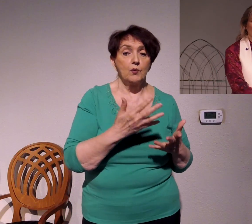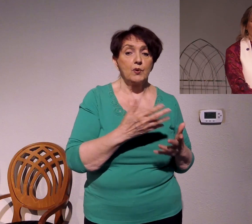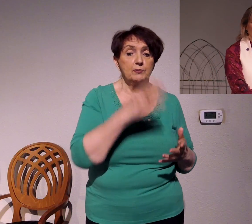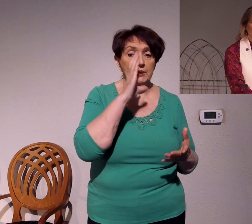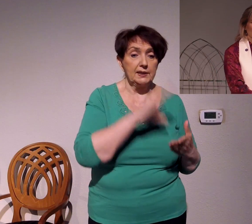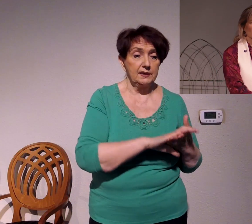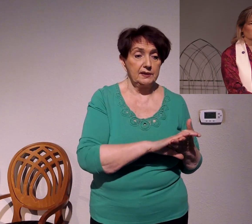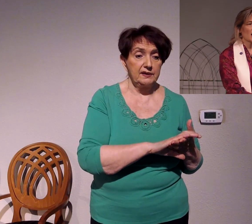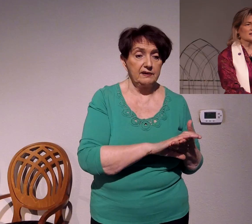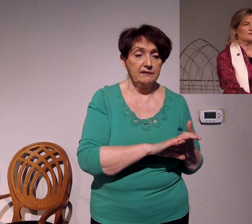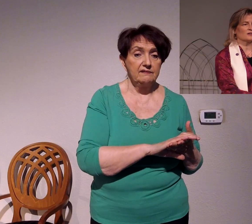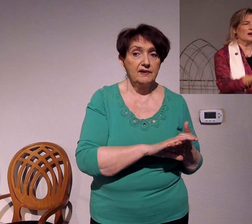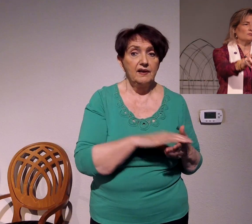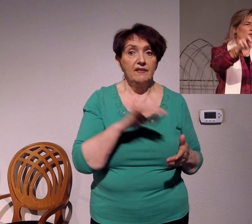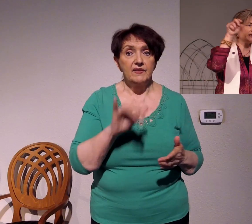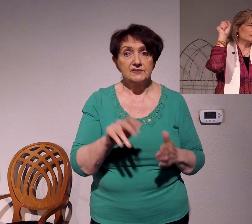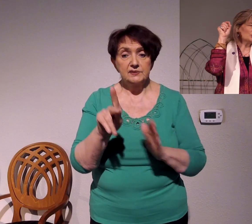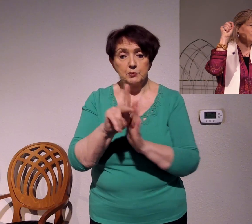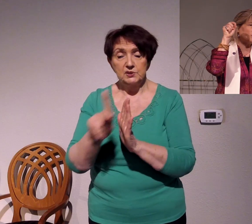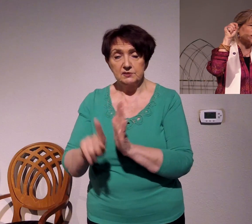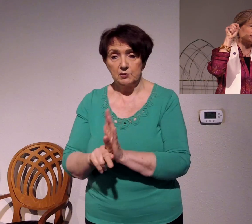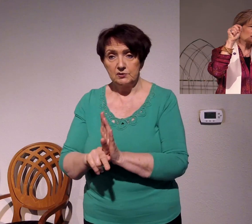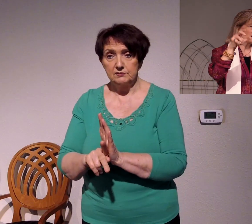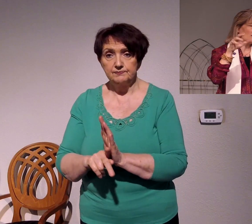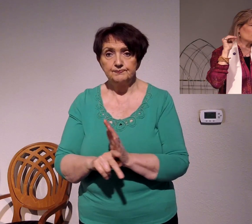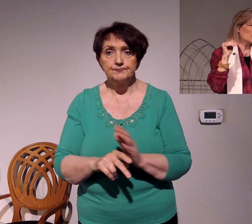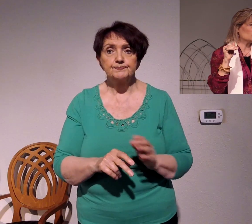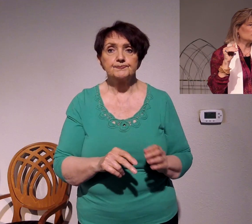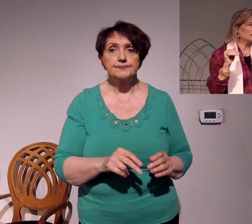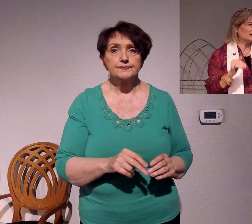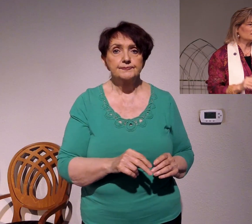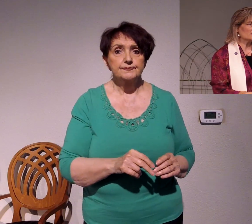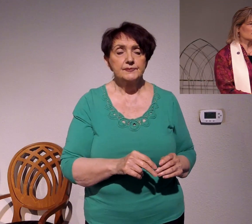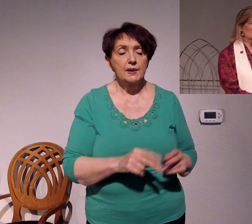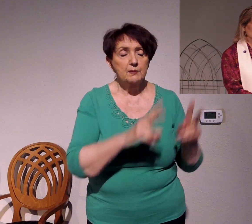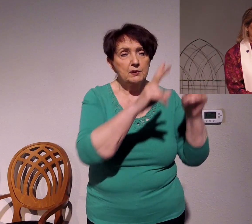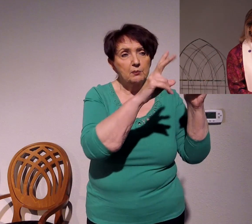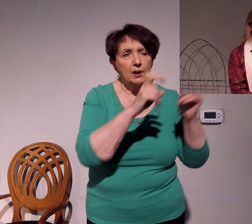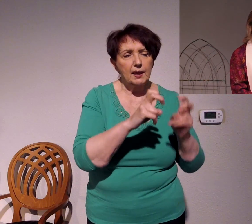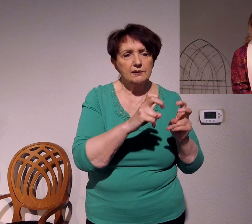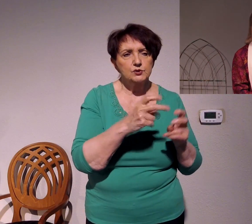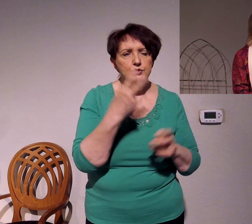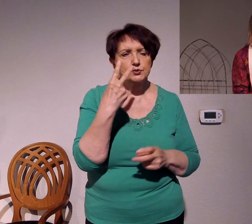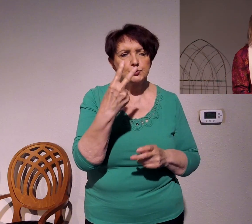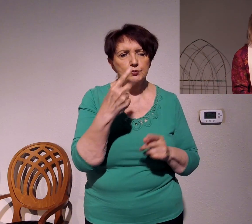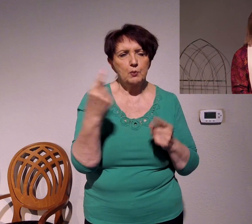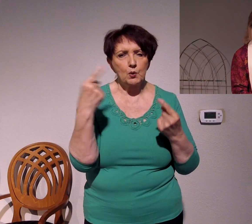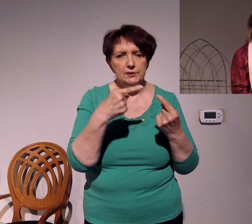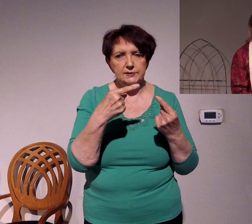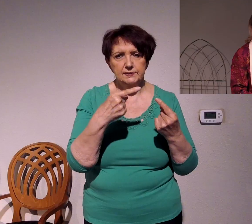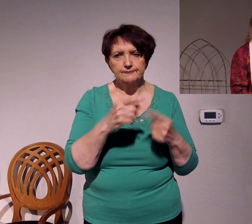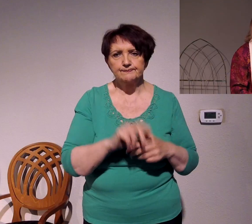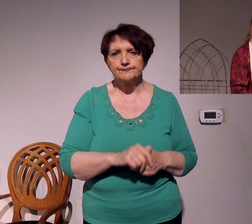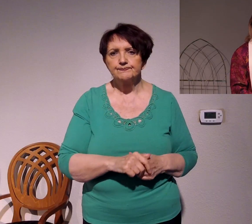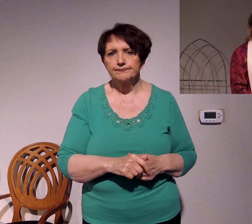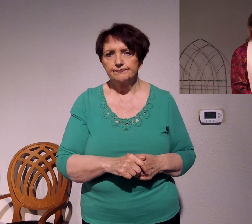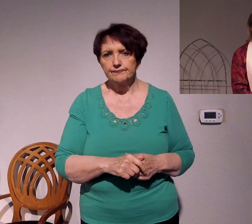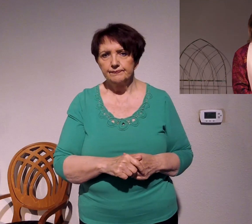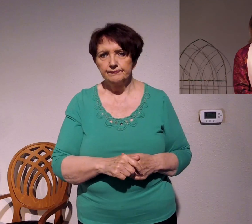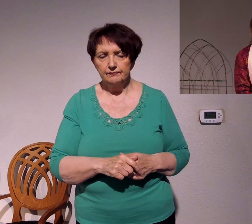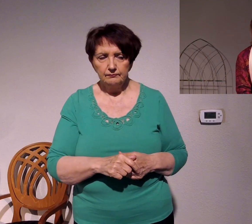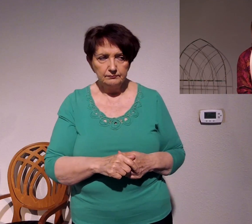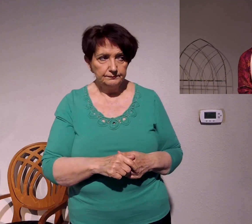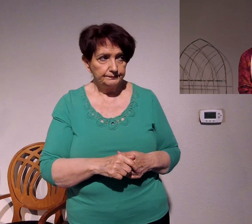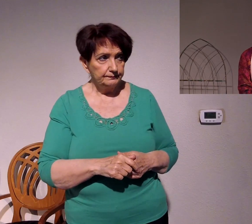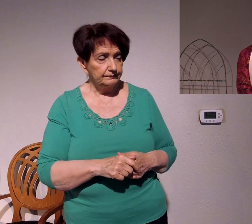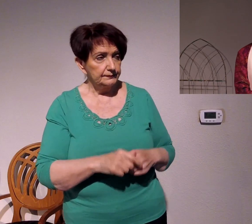tenets of our faith, our philosophy, I'm pulling out 2 points of what we believe. It's mounted over there